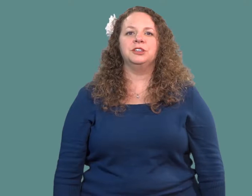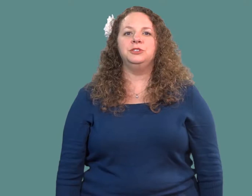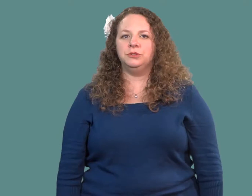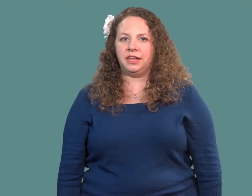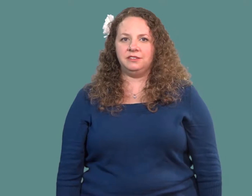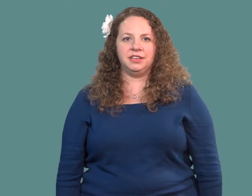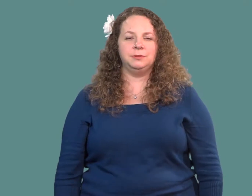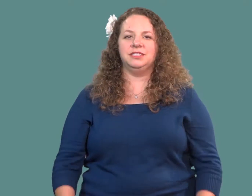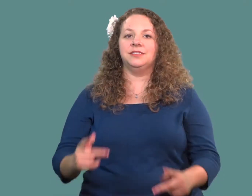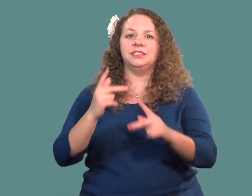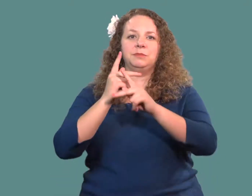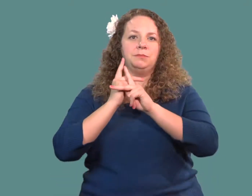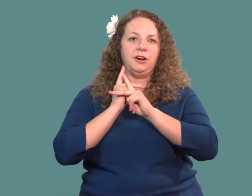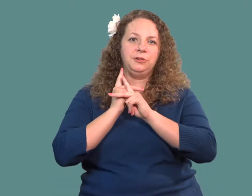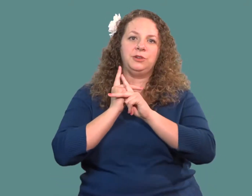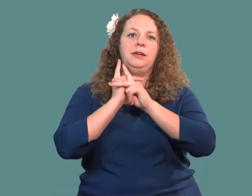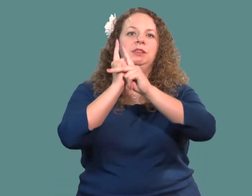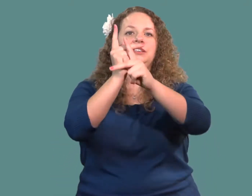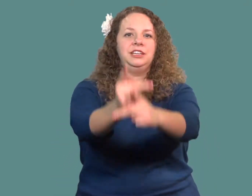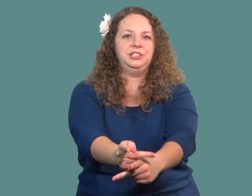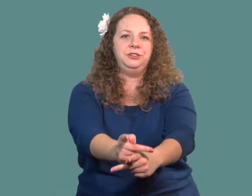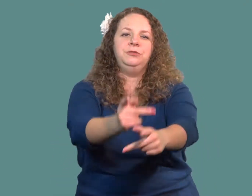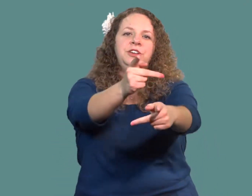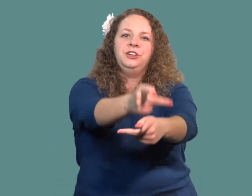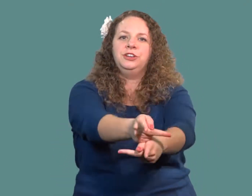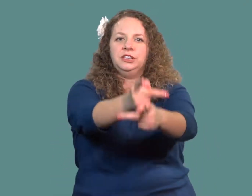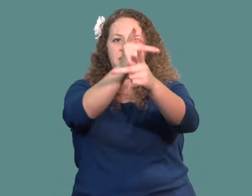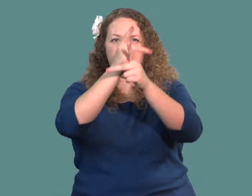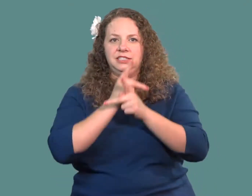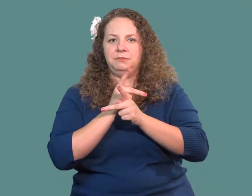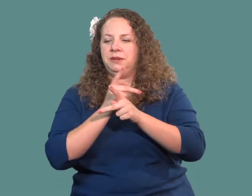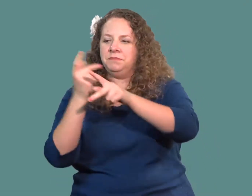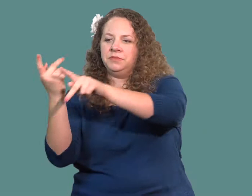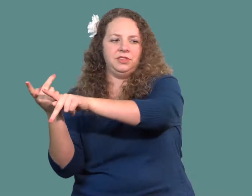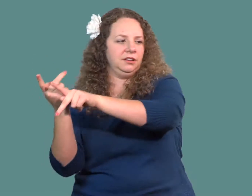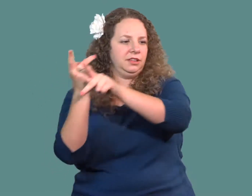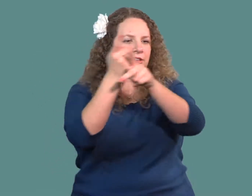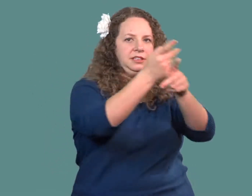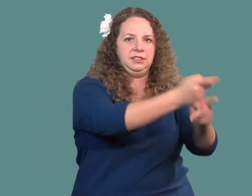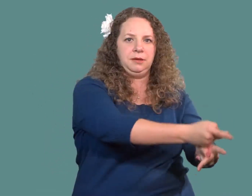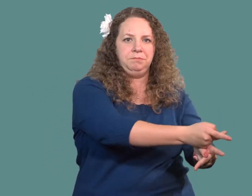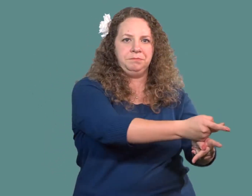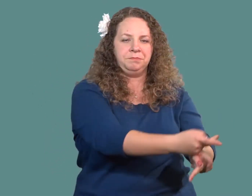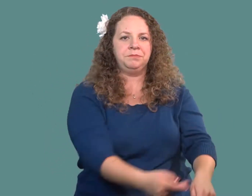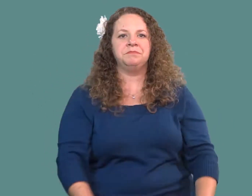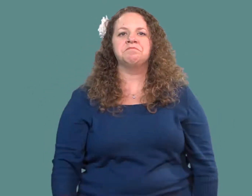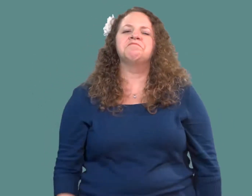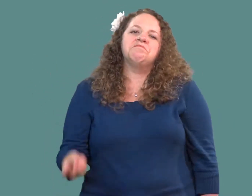To lend, as we said, the same with borrow, so I'm lending it to you, you're lending it to me, they're lending it to them.